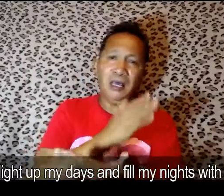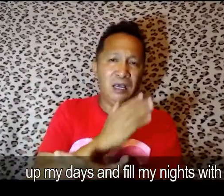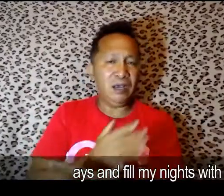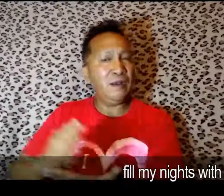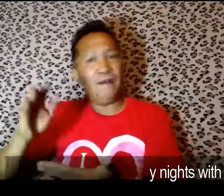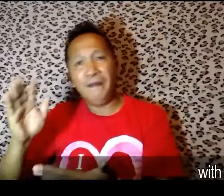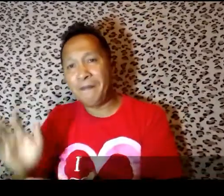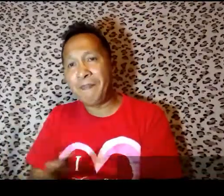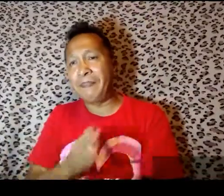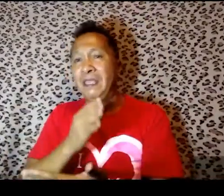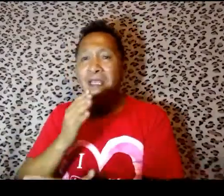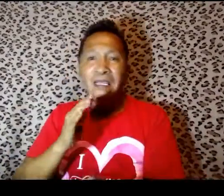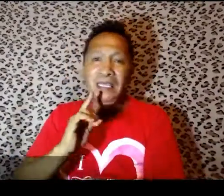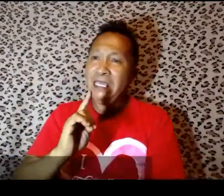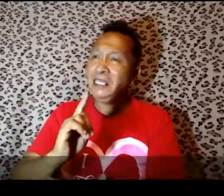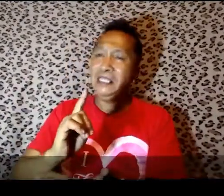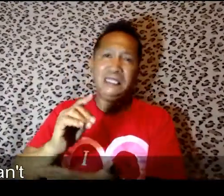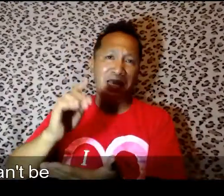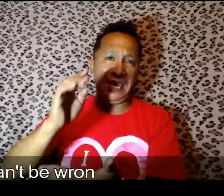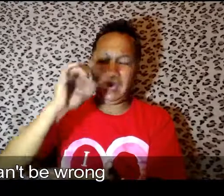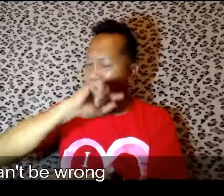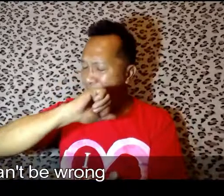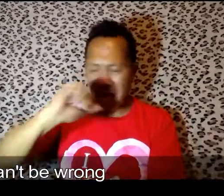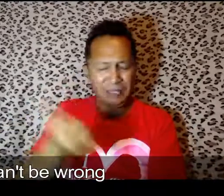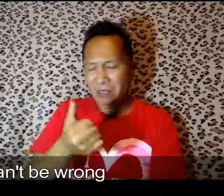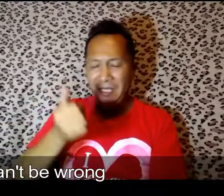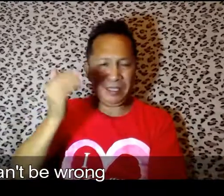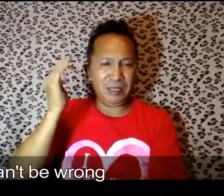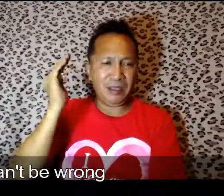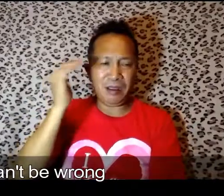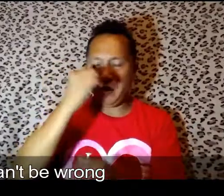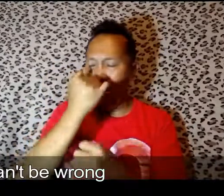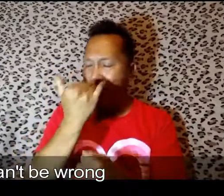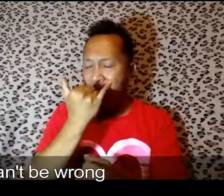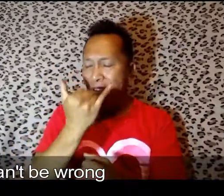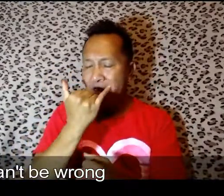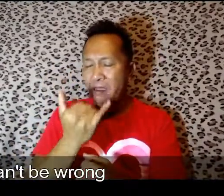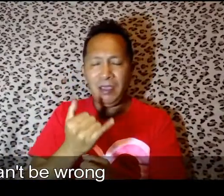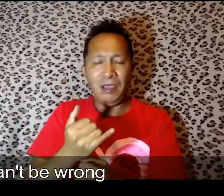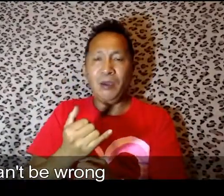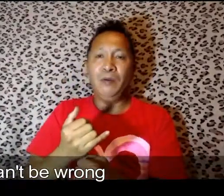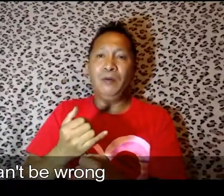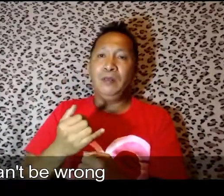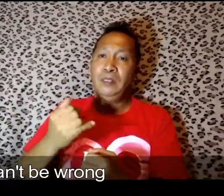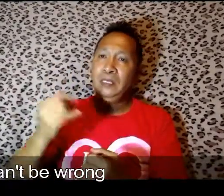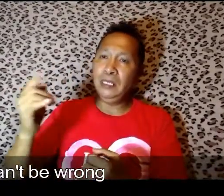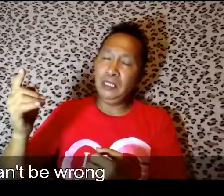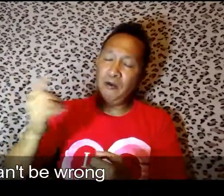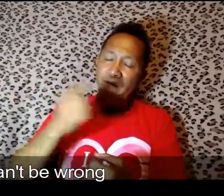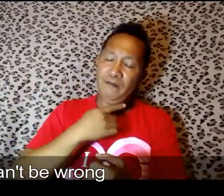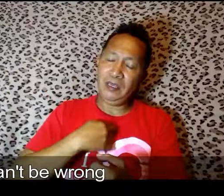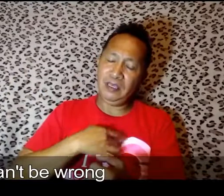night song It can't be wrong And it